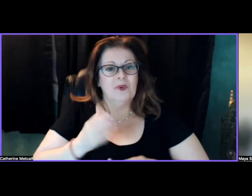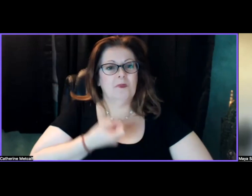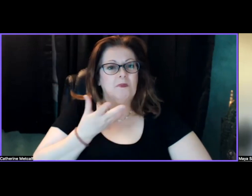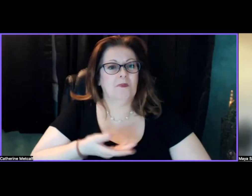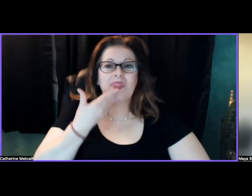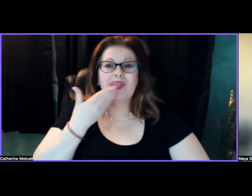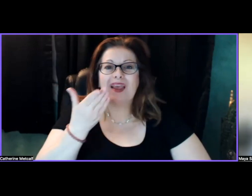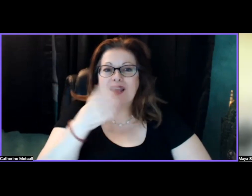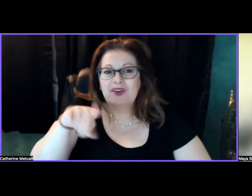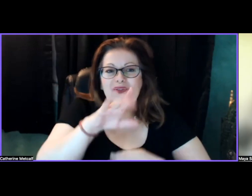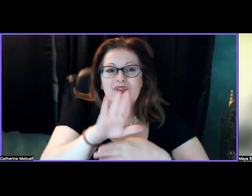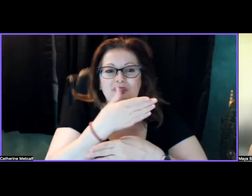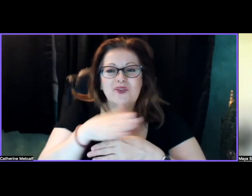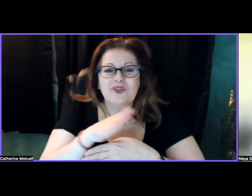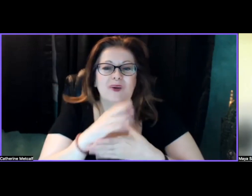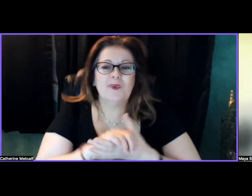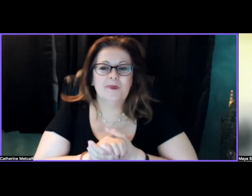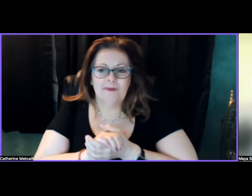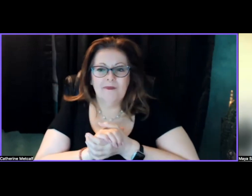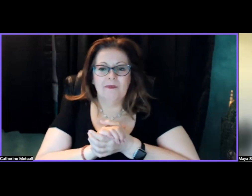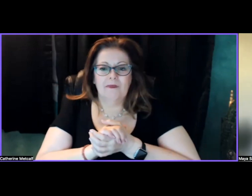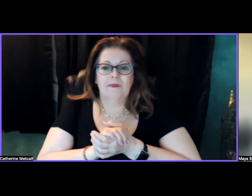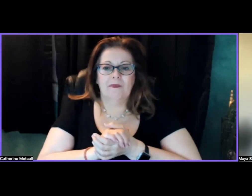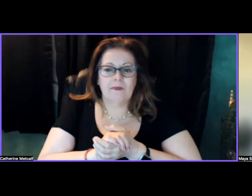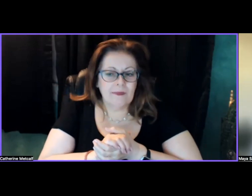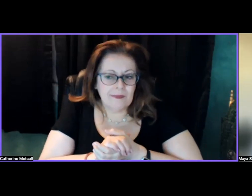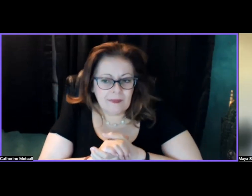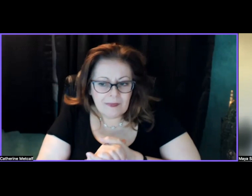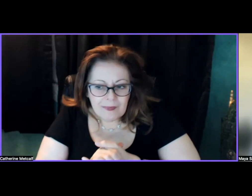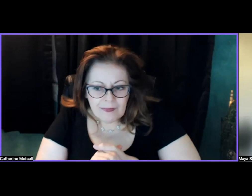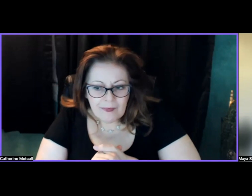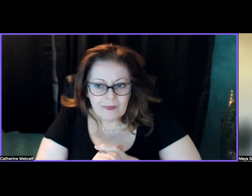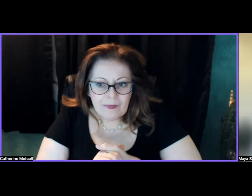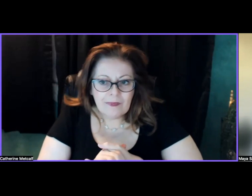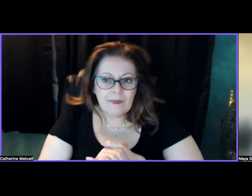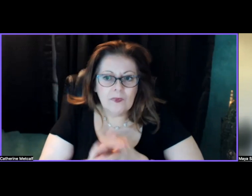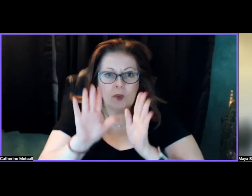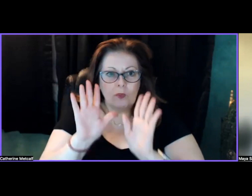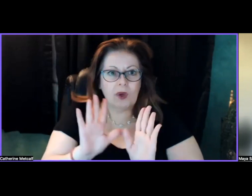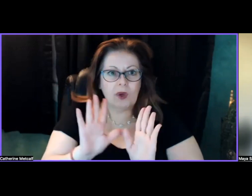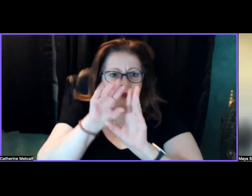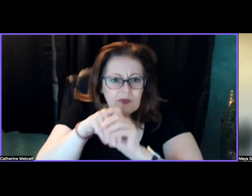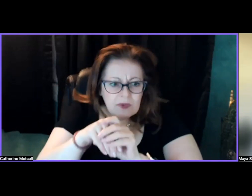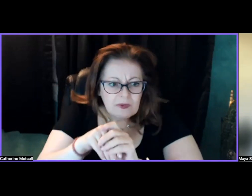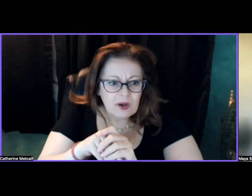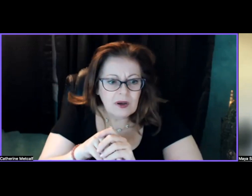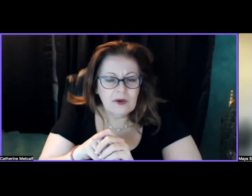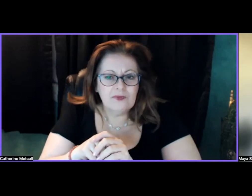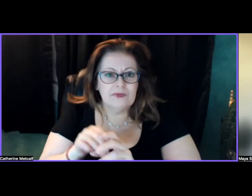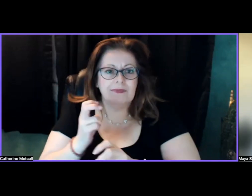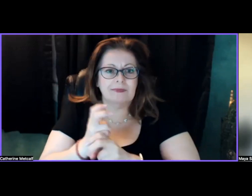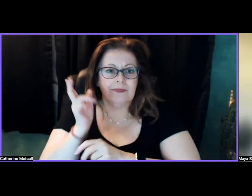opened for me. It's an honor to be opened for by such talented writers and storytellers. I have a